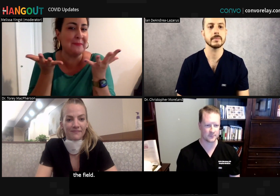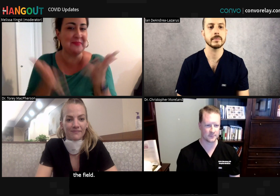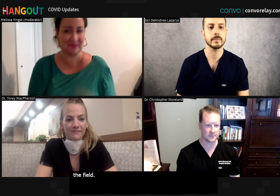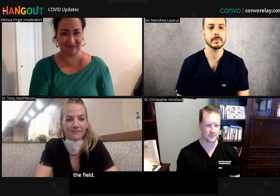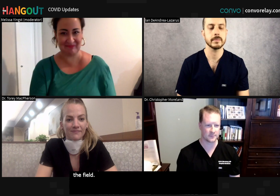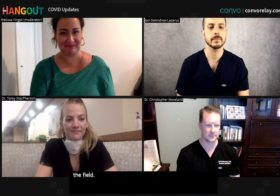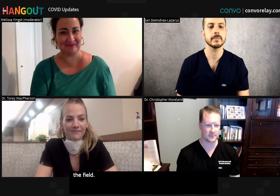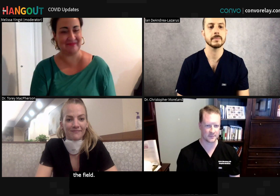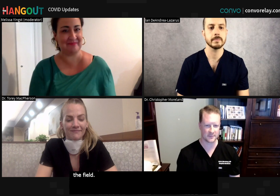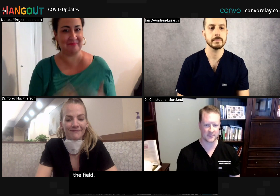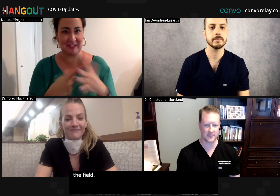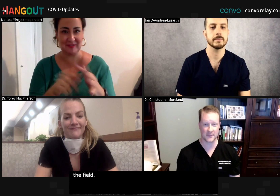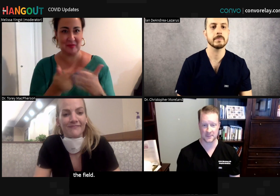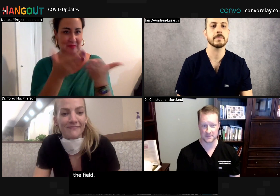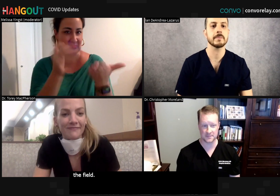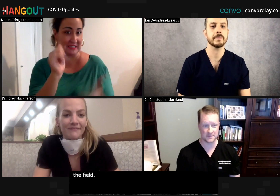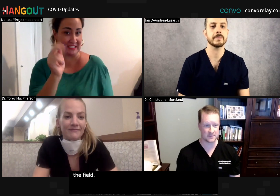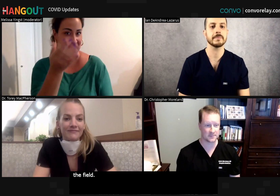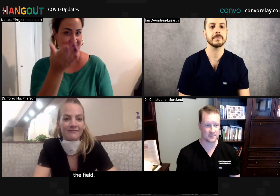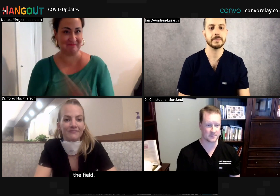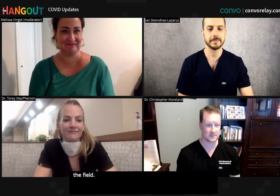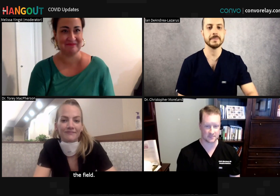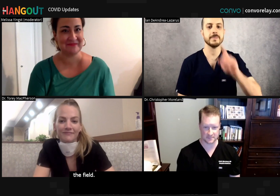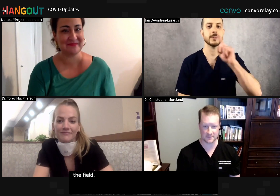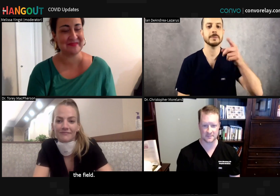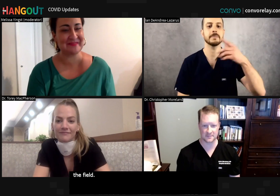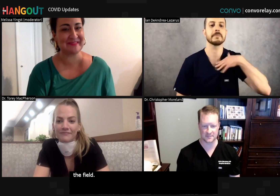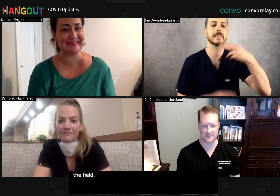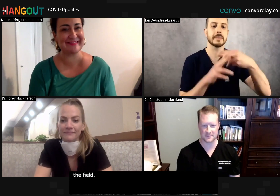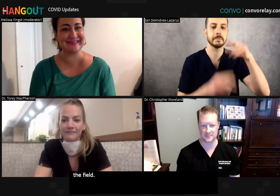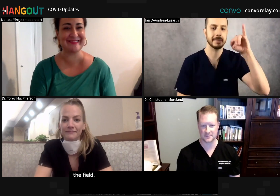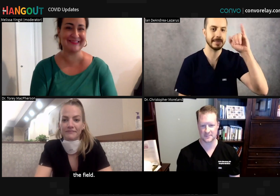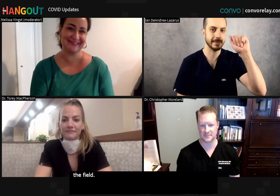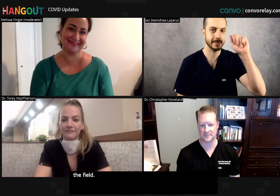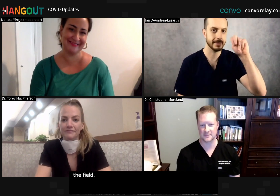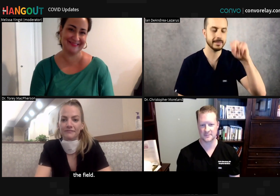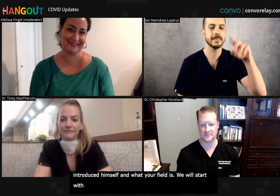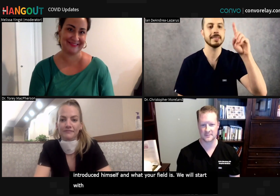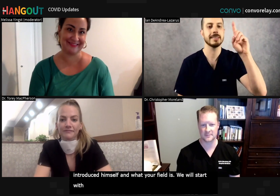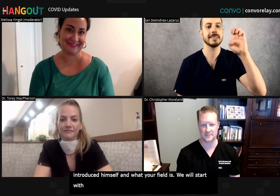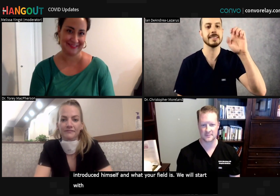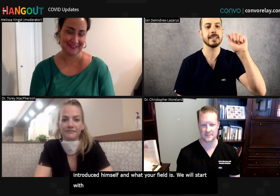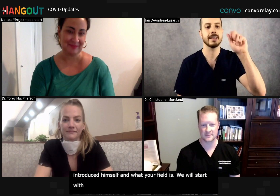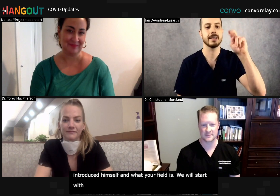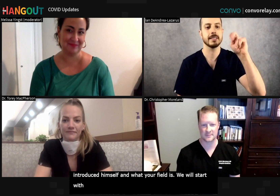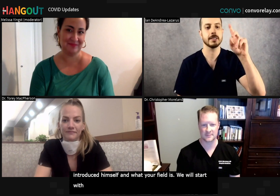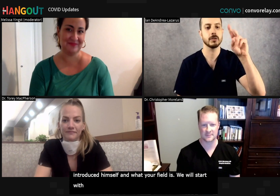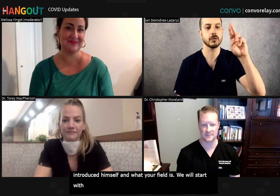introduce yourself and what your field is. We'll start with Ian. Sure. My name is Ian